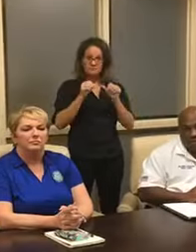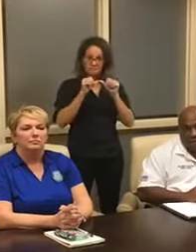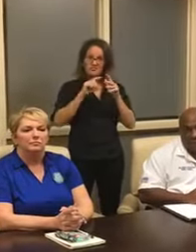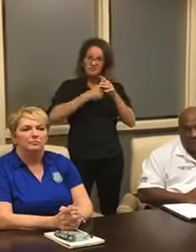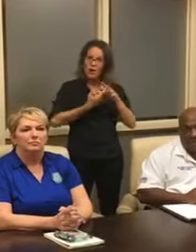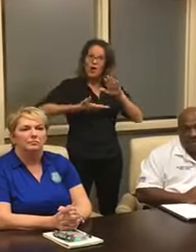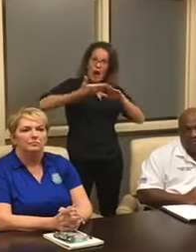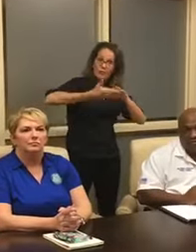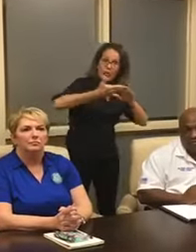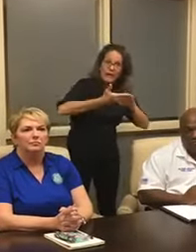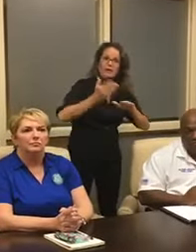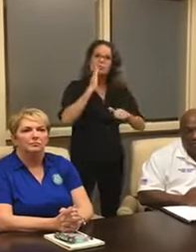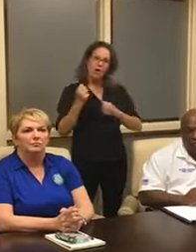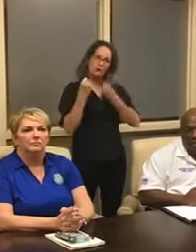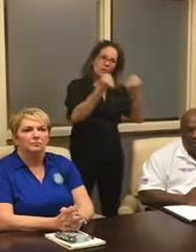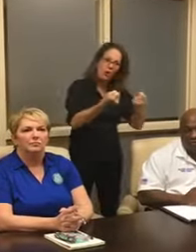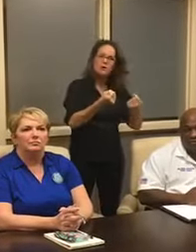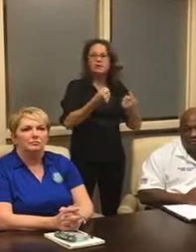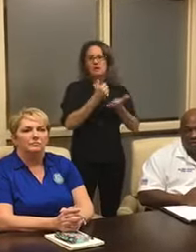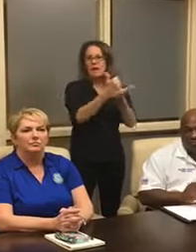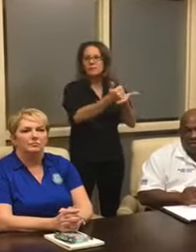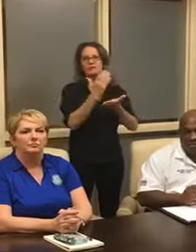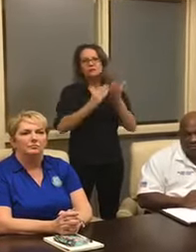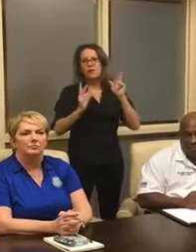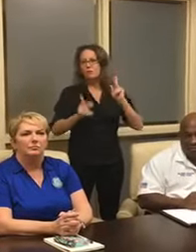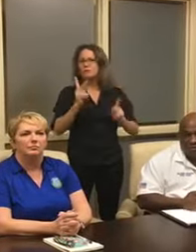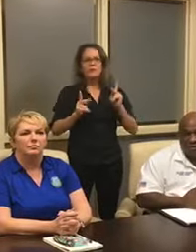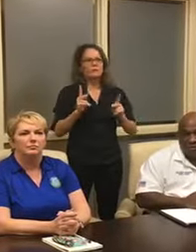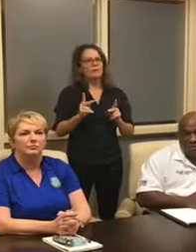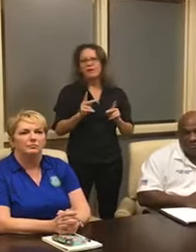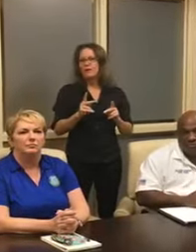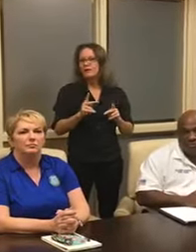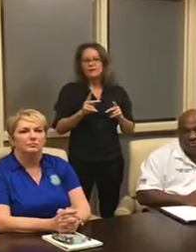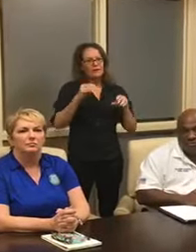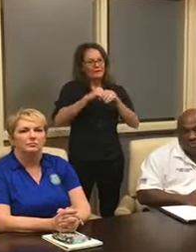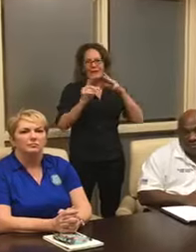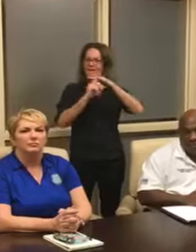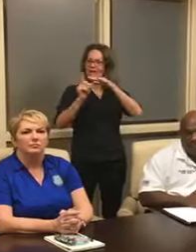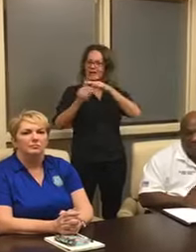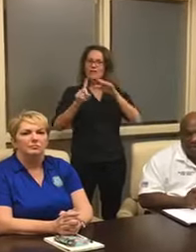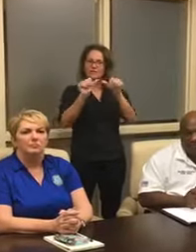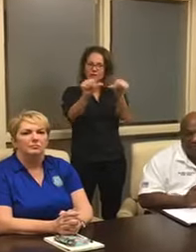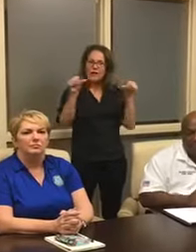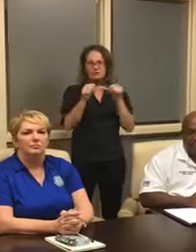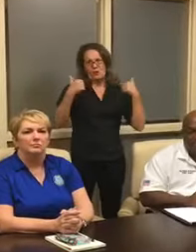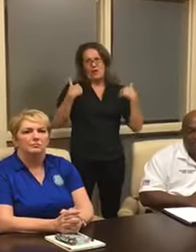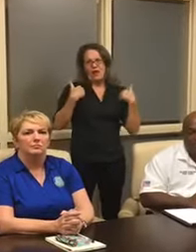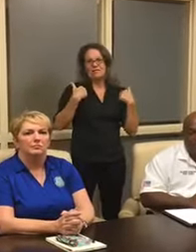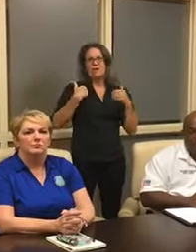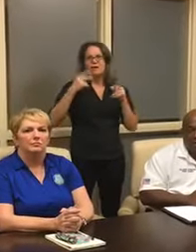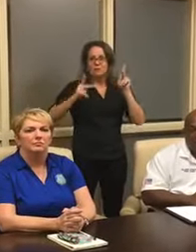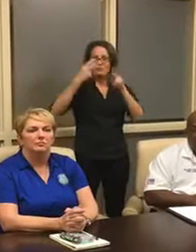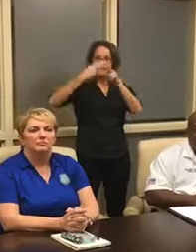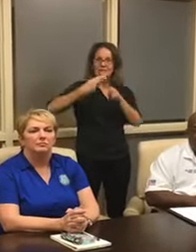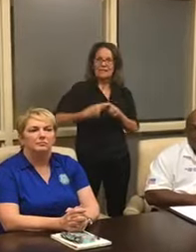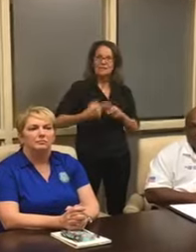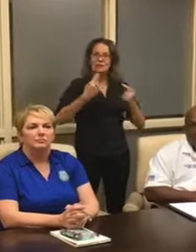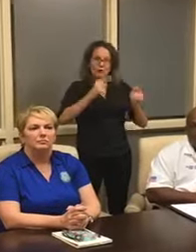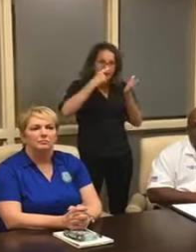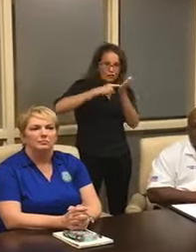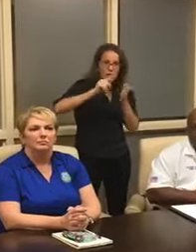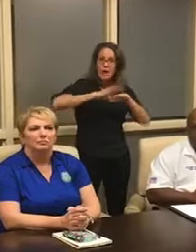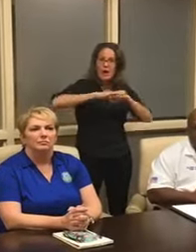soon as we can. I know some people have chosen to ride out the storm in the evacuation areas. We have some of those people by name. We will actually try to check on